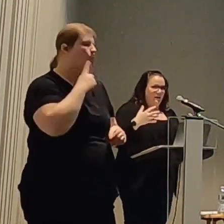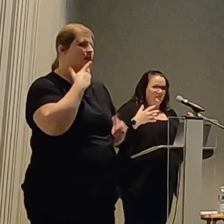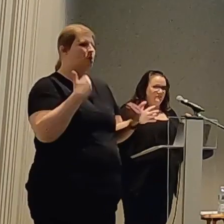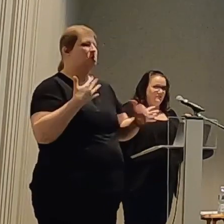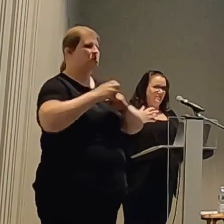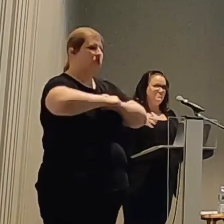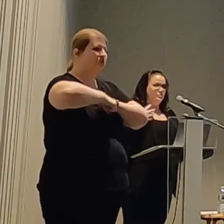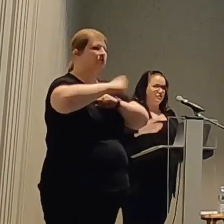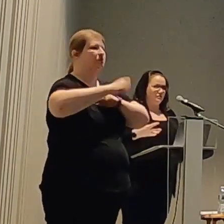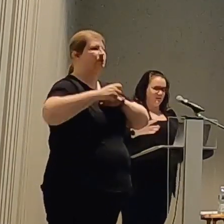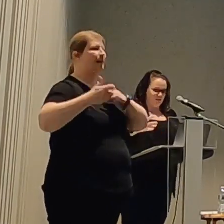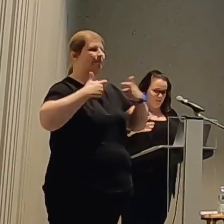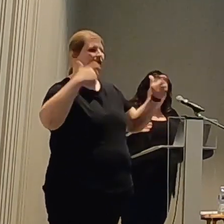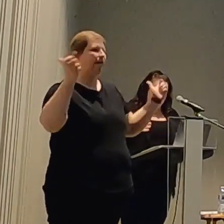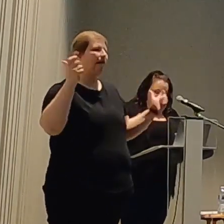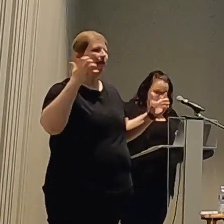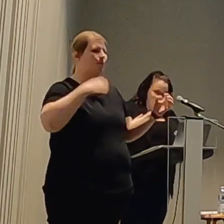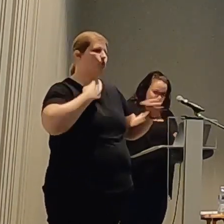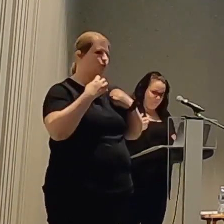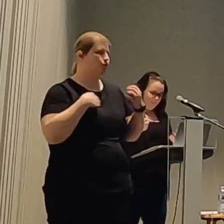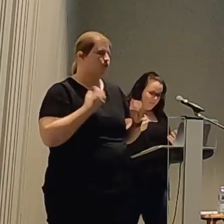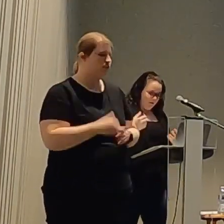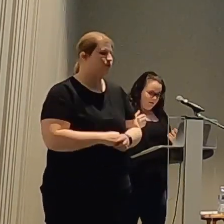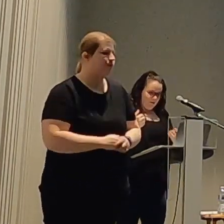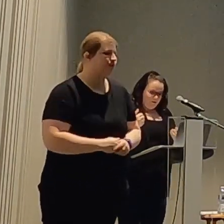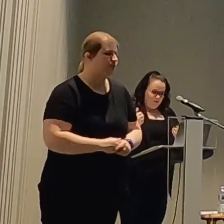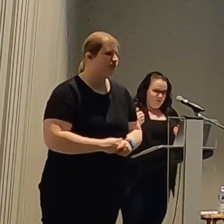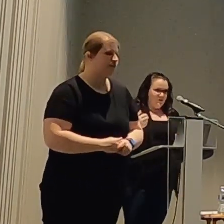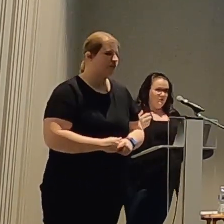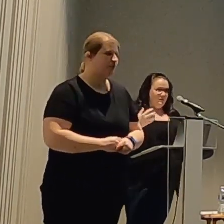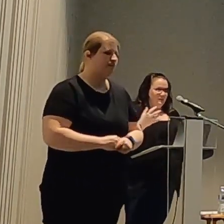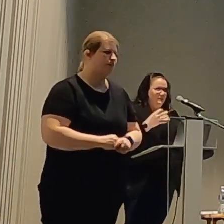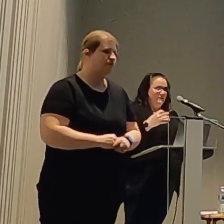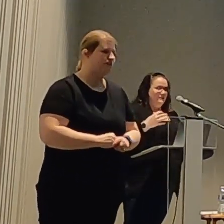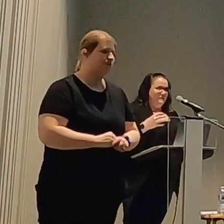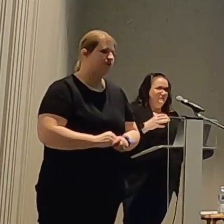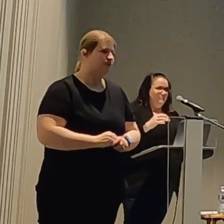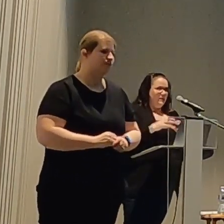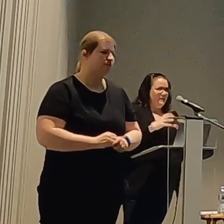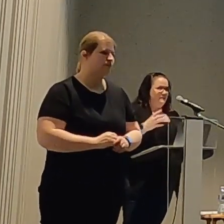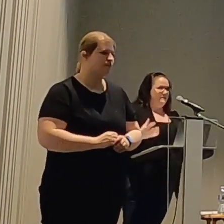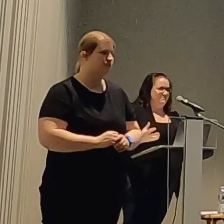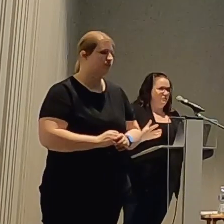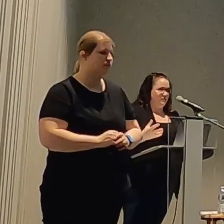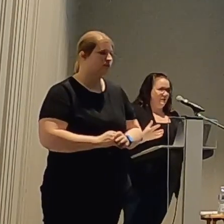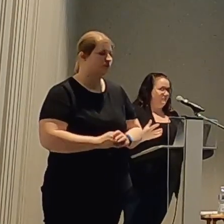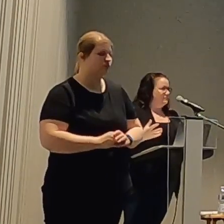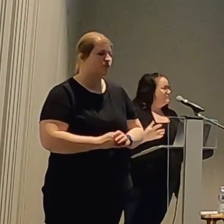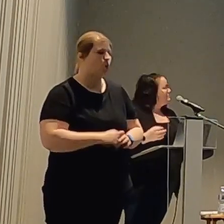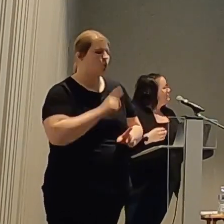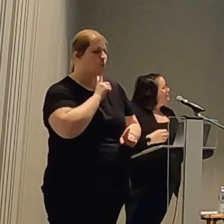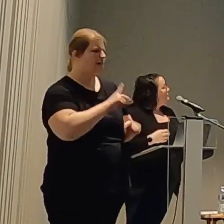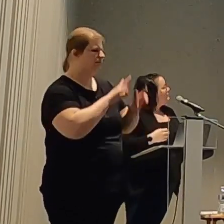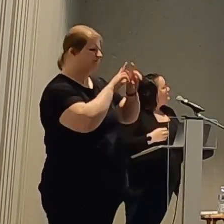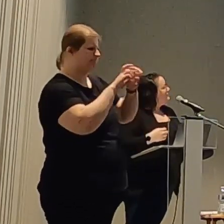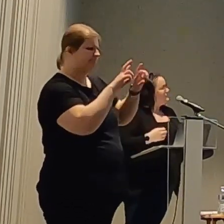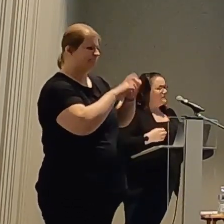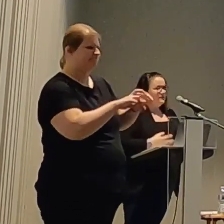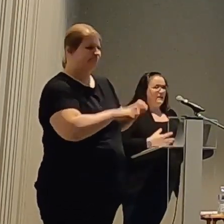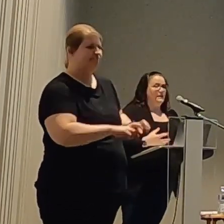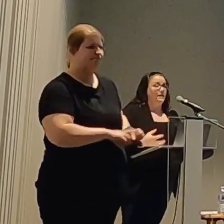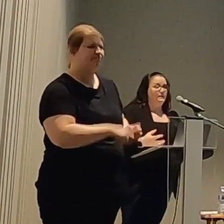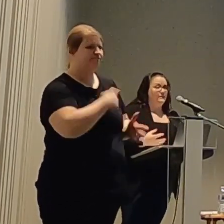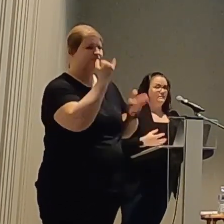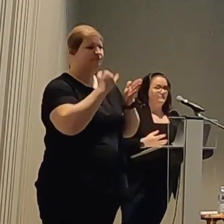exaggerating that emotional experience. So, breaking this image down,